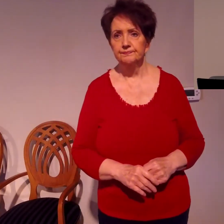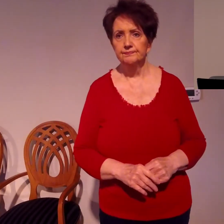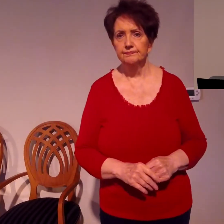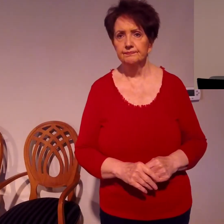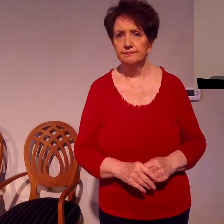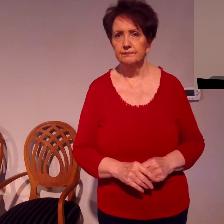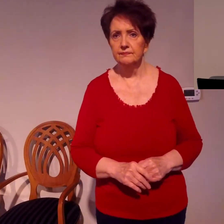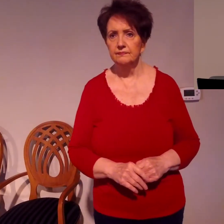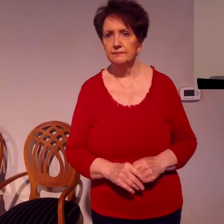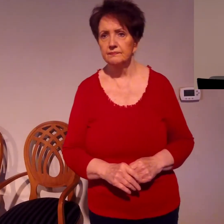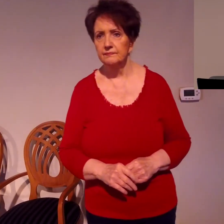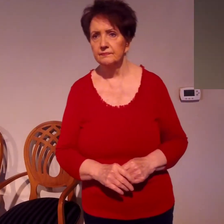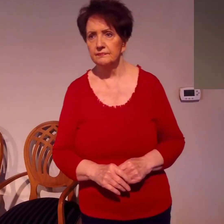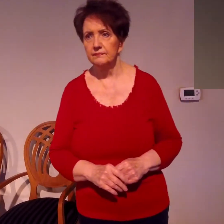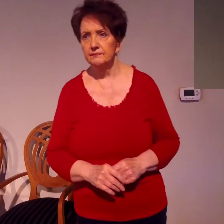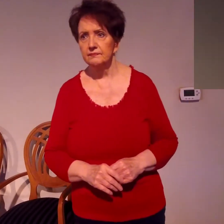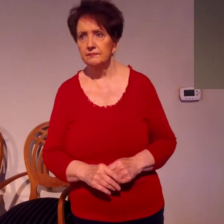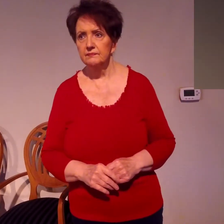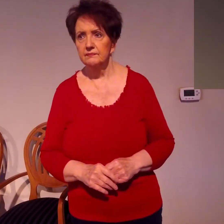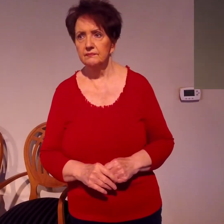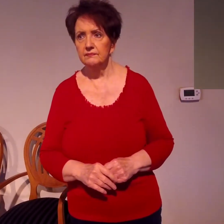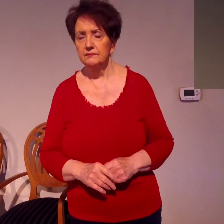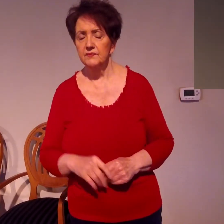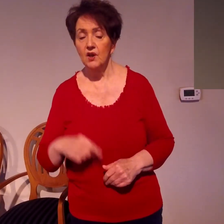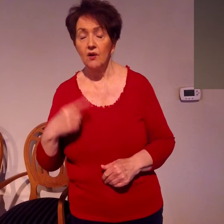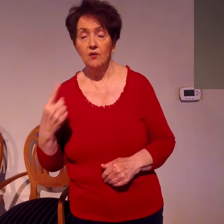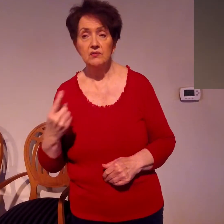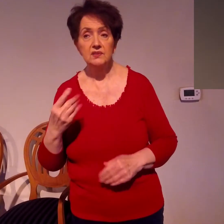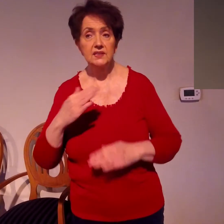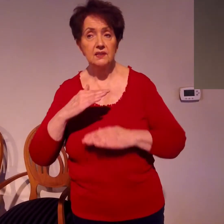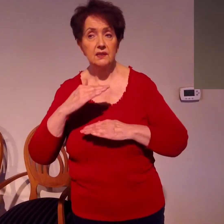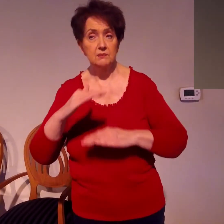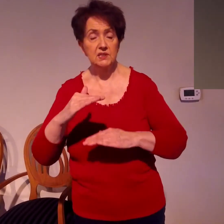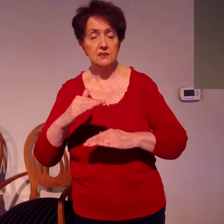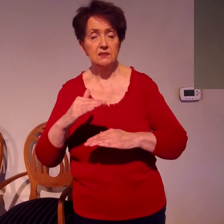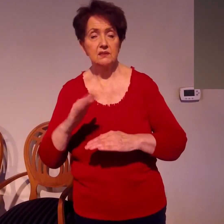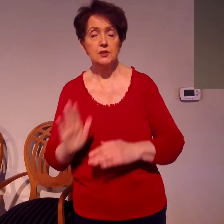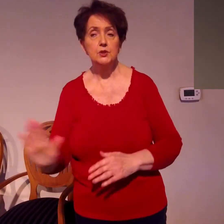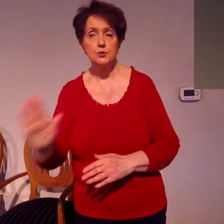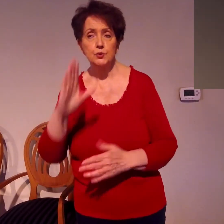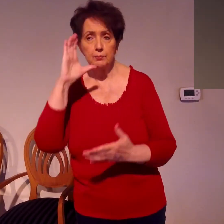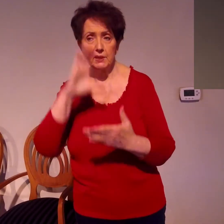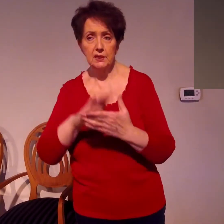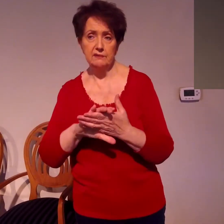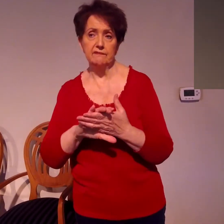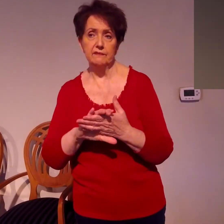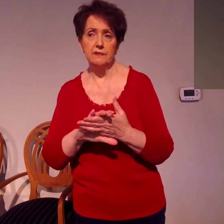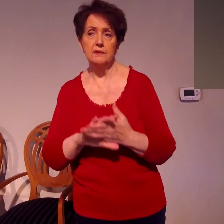So the only thing that limits it is our own beliefs.